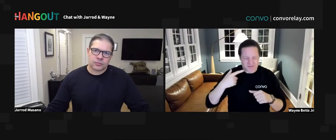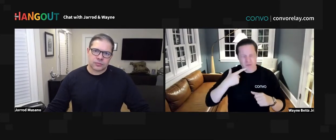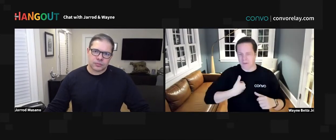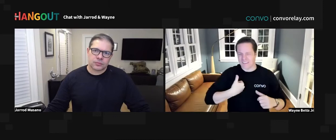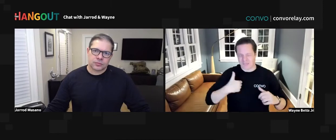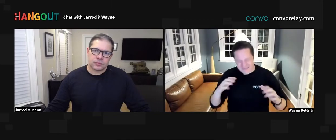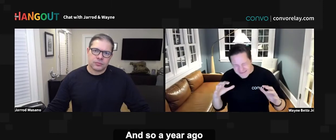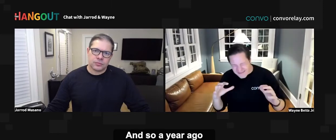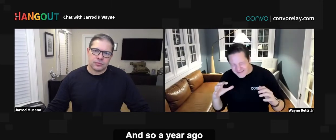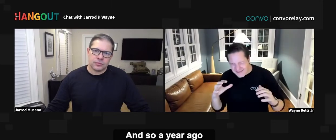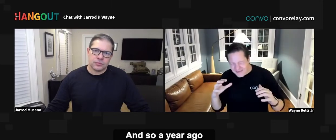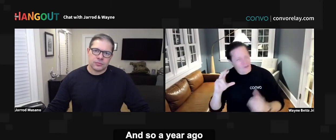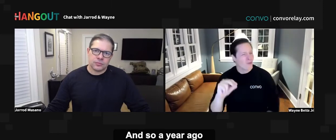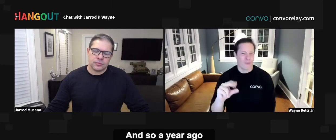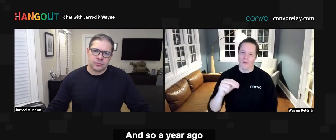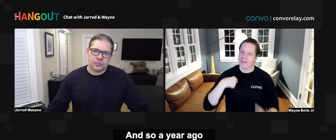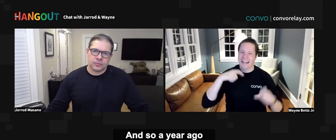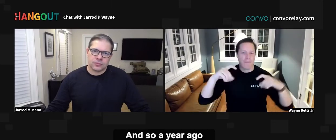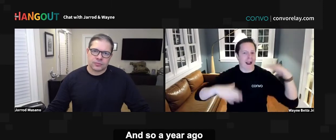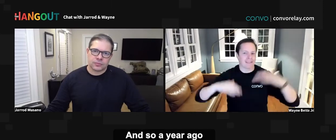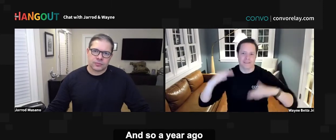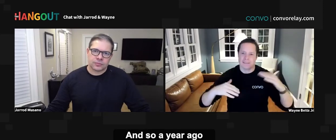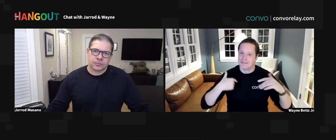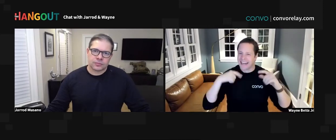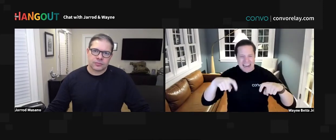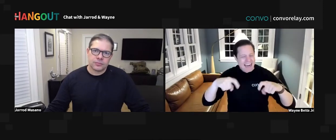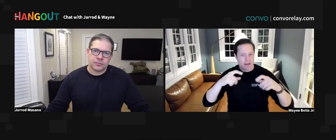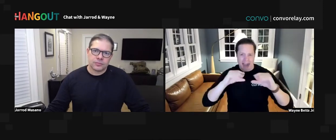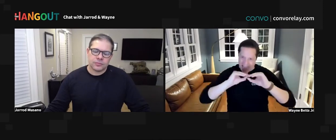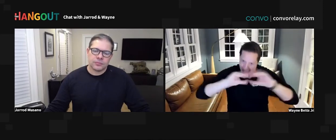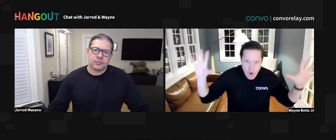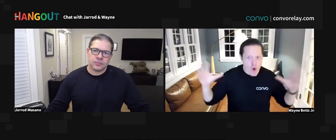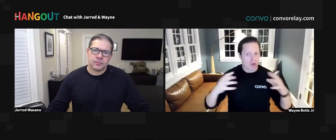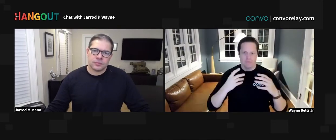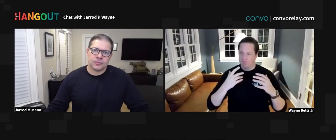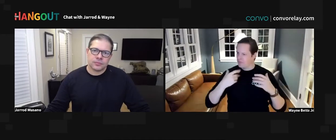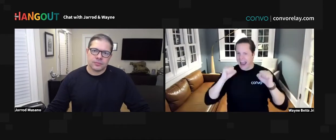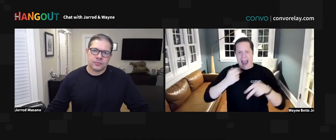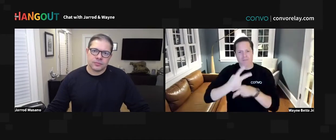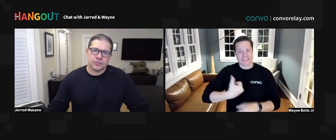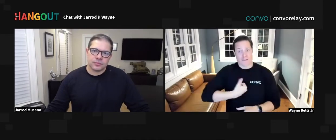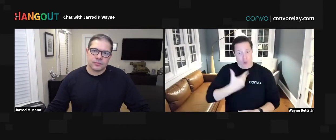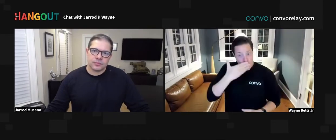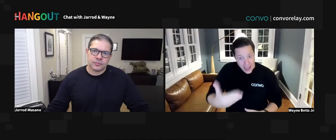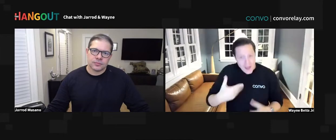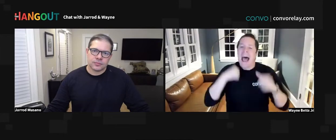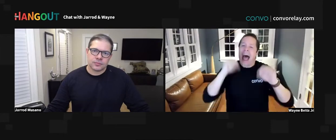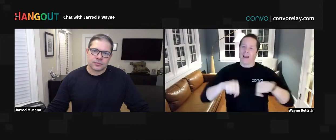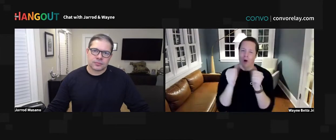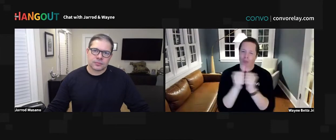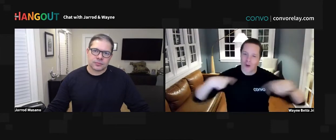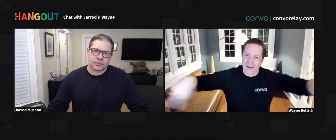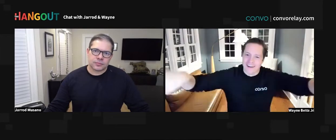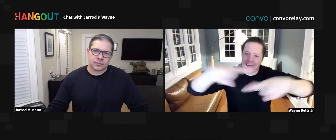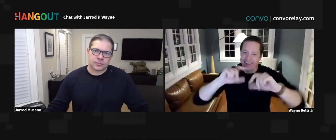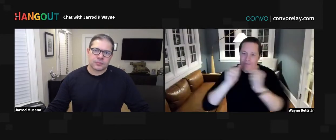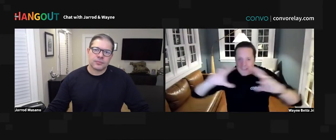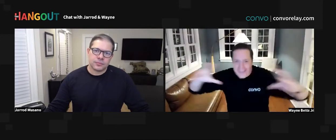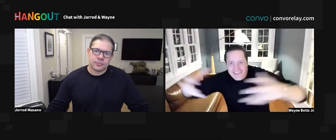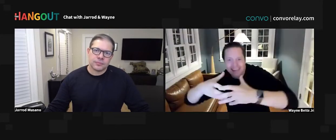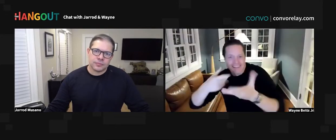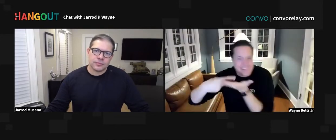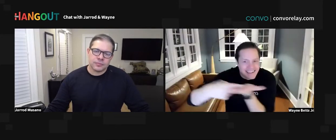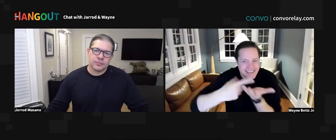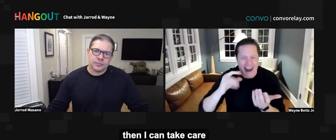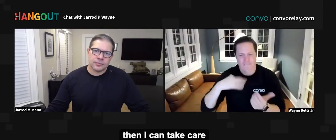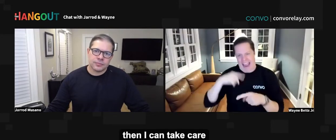from stress. And so a year ago, I find myself thinking, no, you know what? I need some type of balance. I need clarity. If I can take